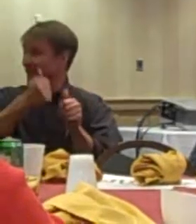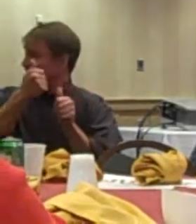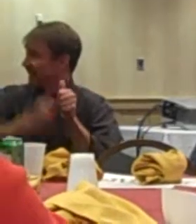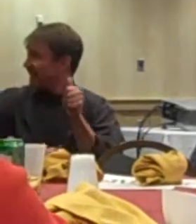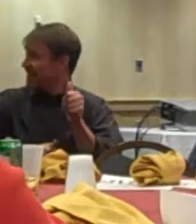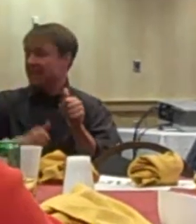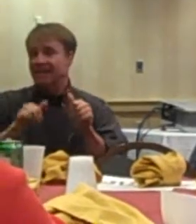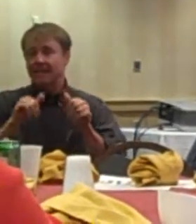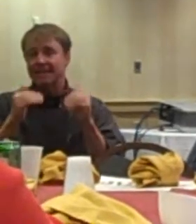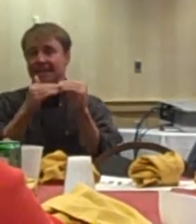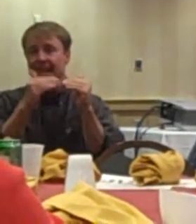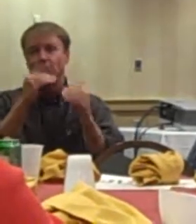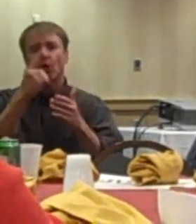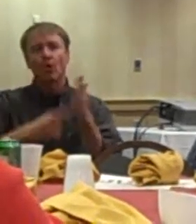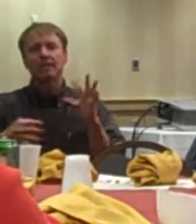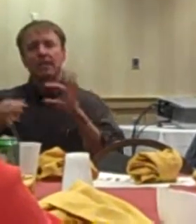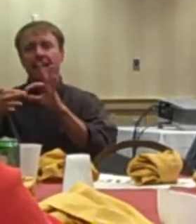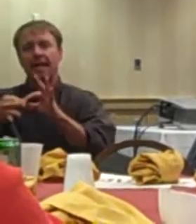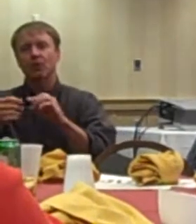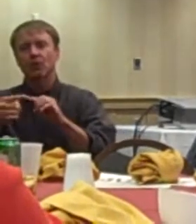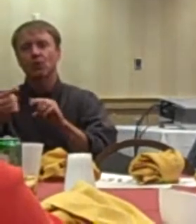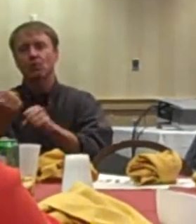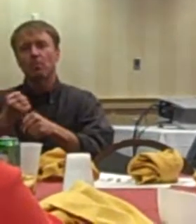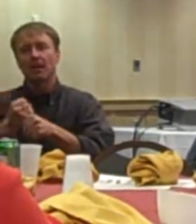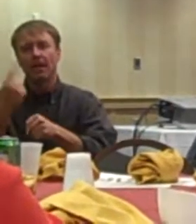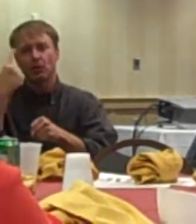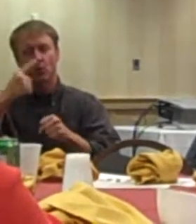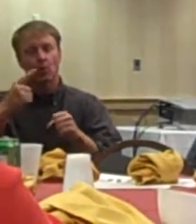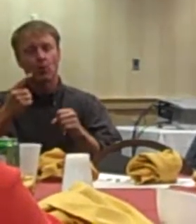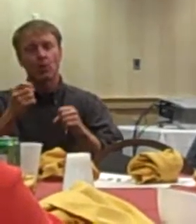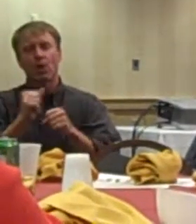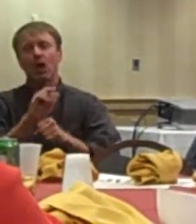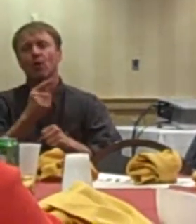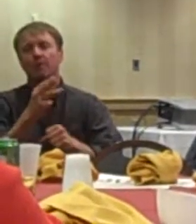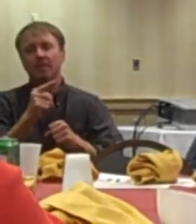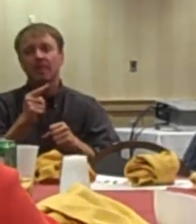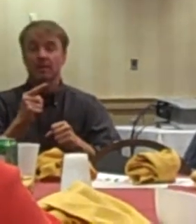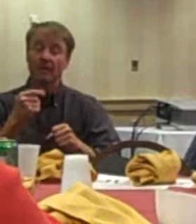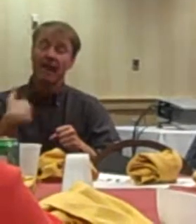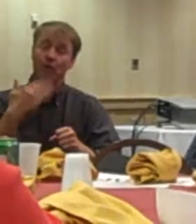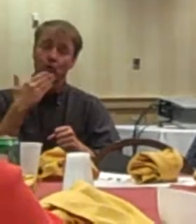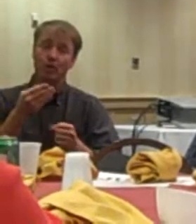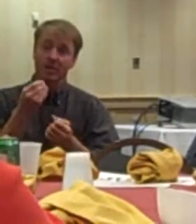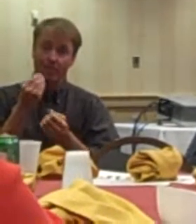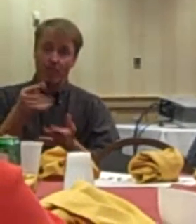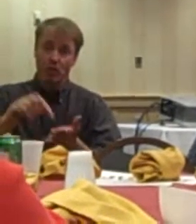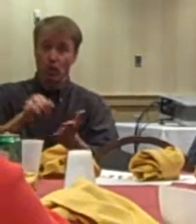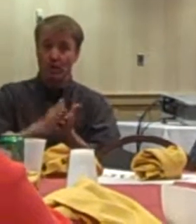work what is the connection to make to the arithmetic work. So there's some goodies in there.